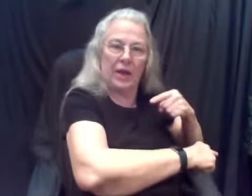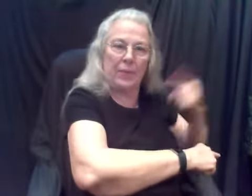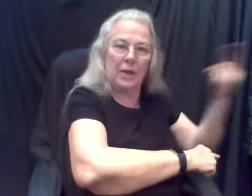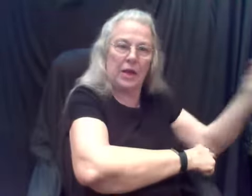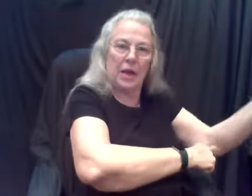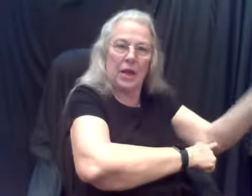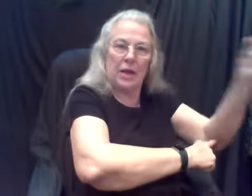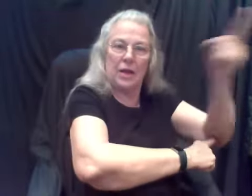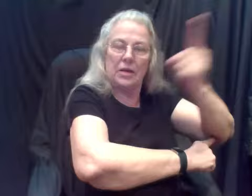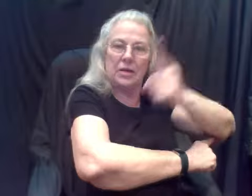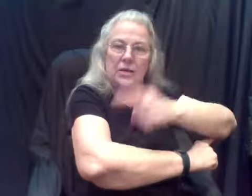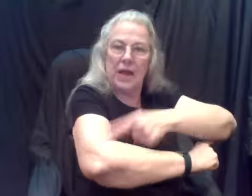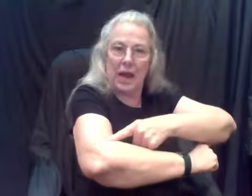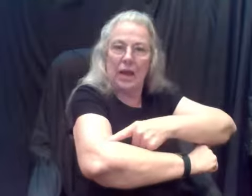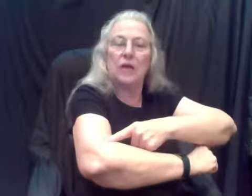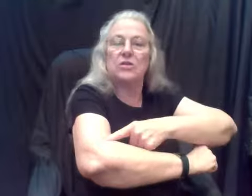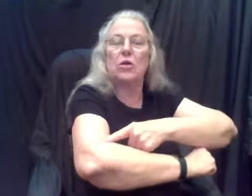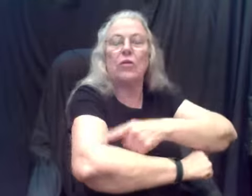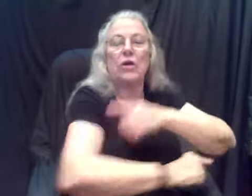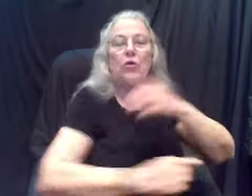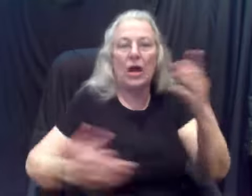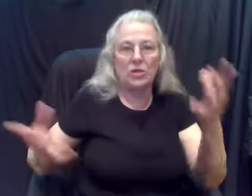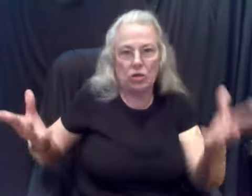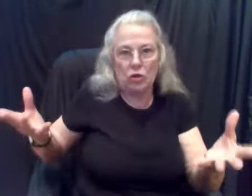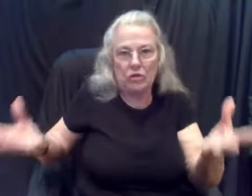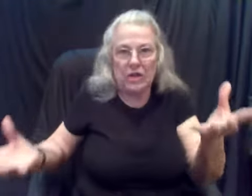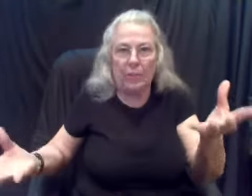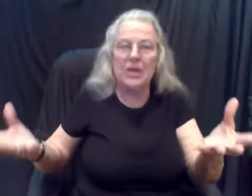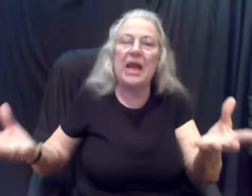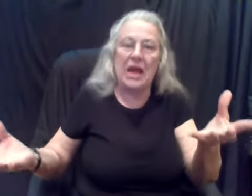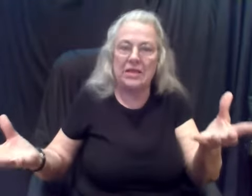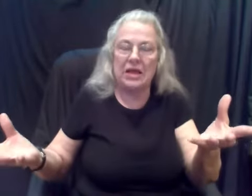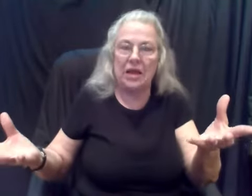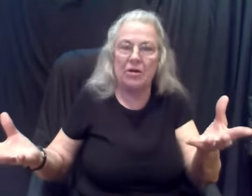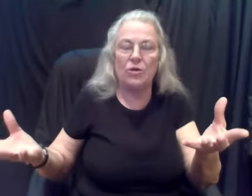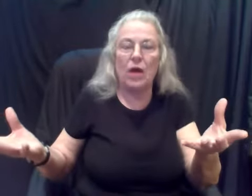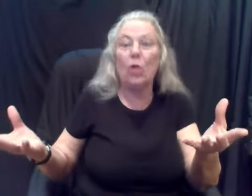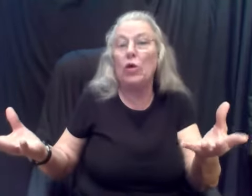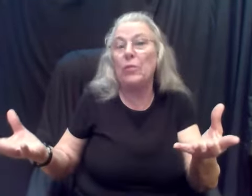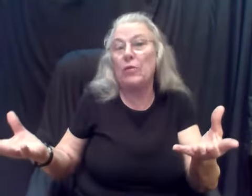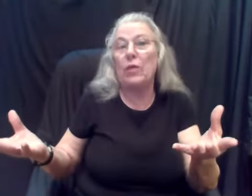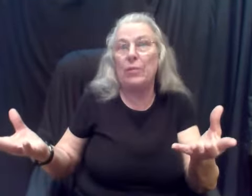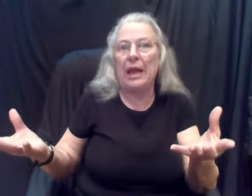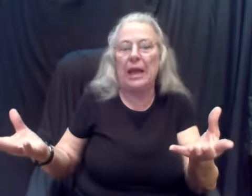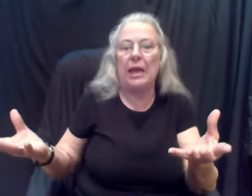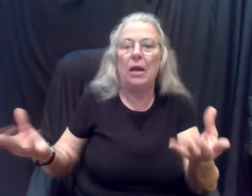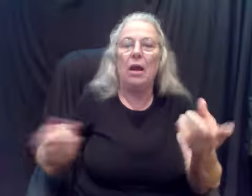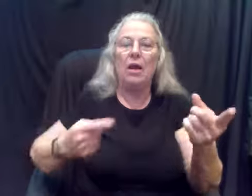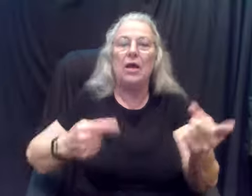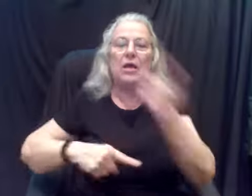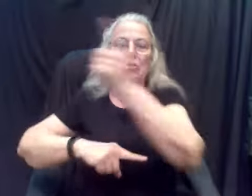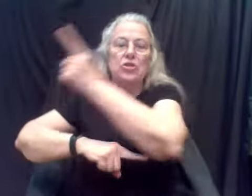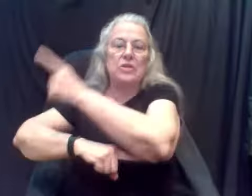it, day, so that you've got two separate days here. You're not going to be repeating. It is just